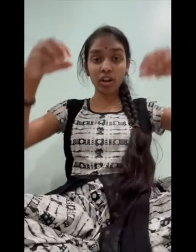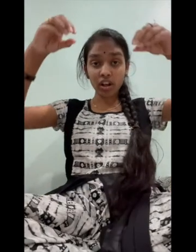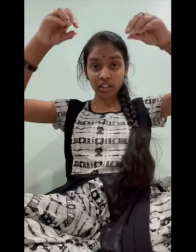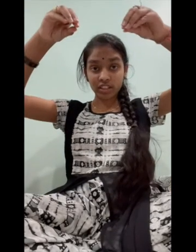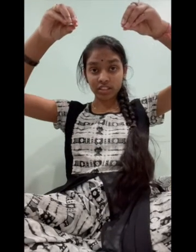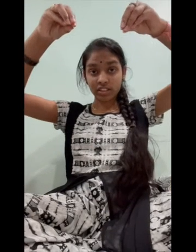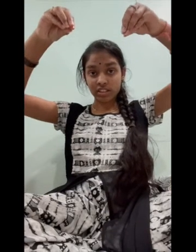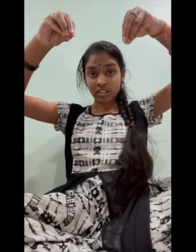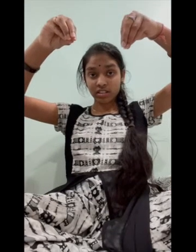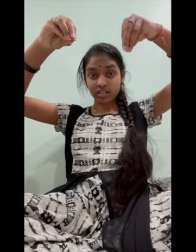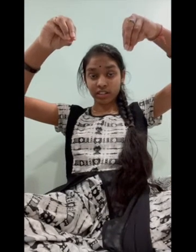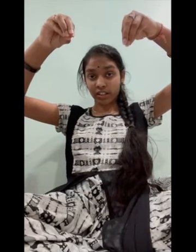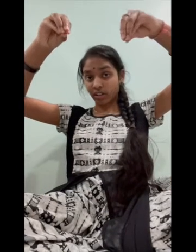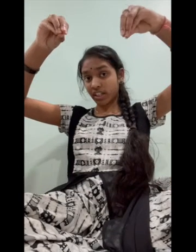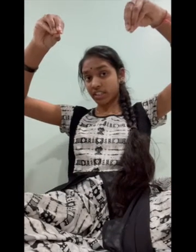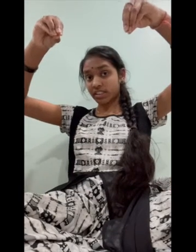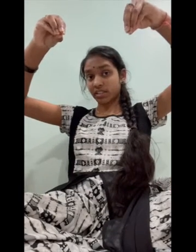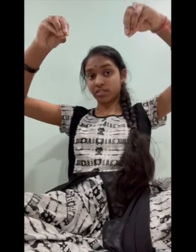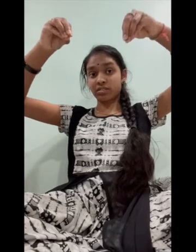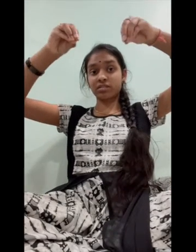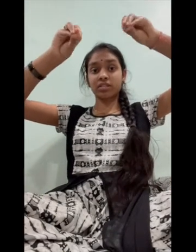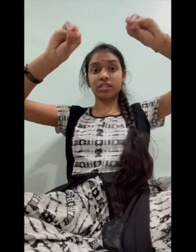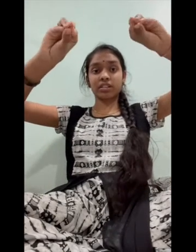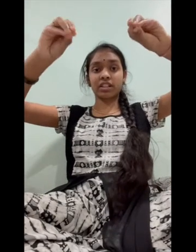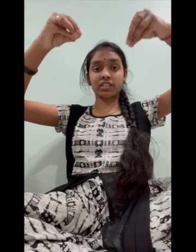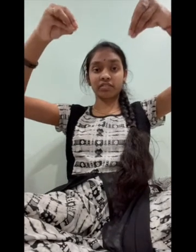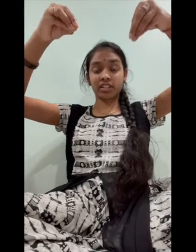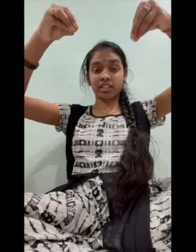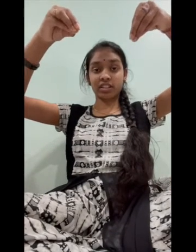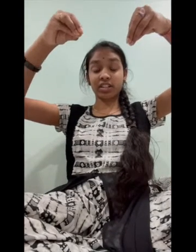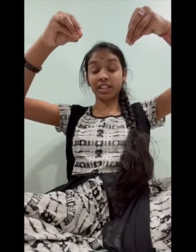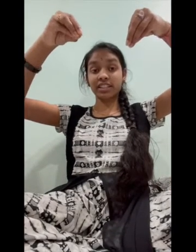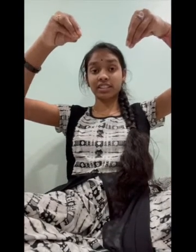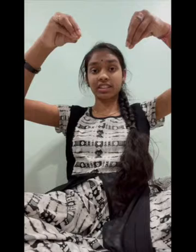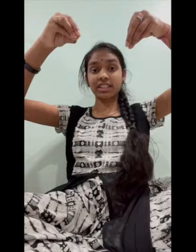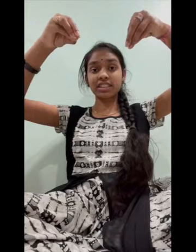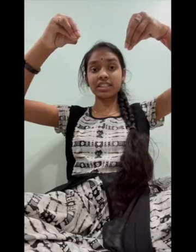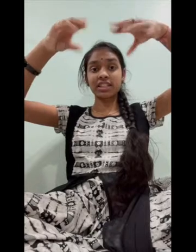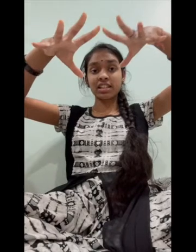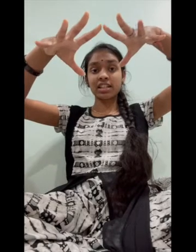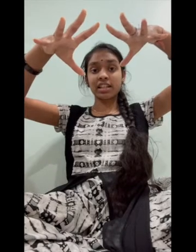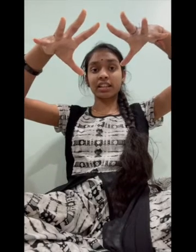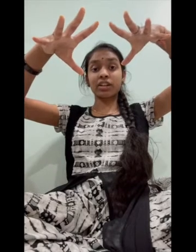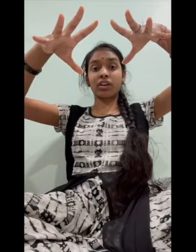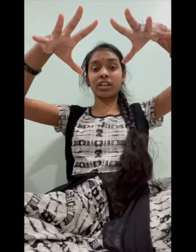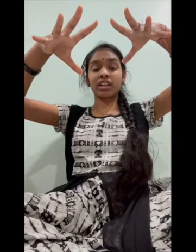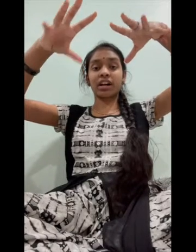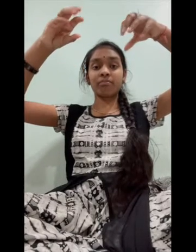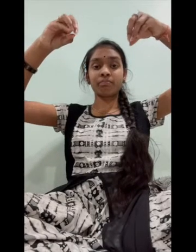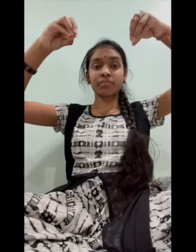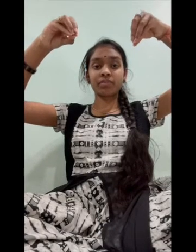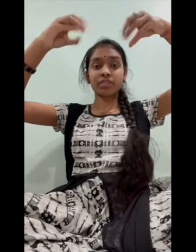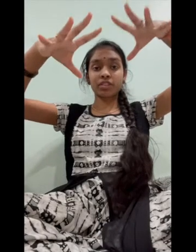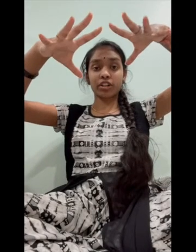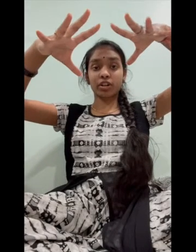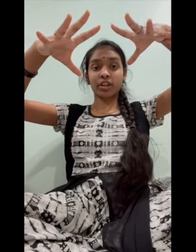on, turning on lights. So our hands are like this, and they go out like that. Turning on